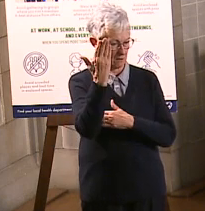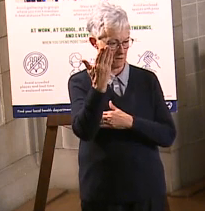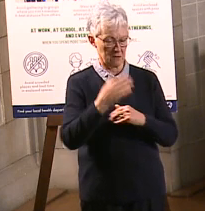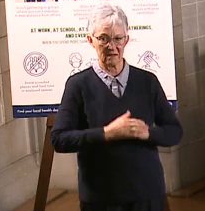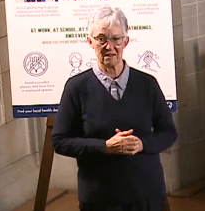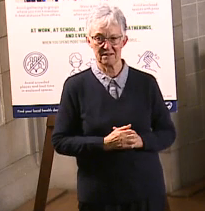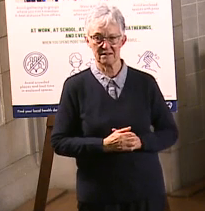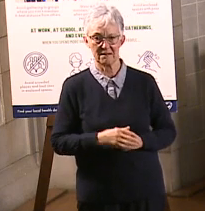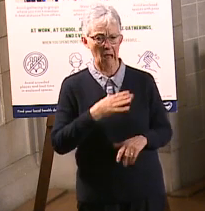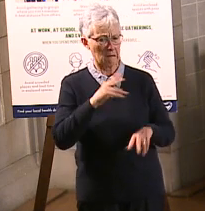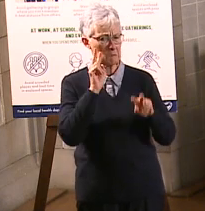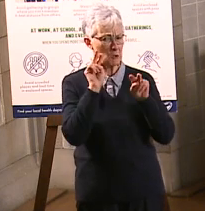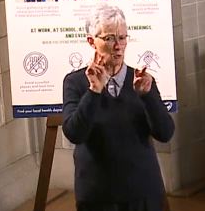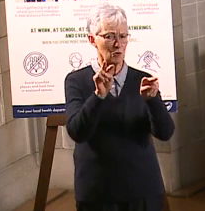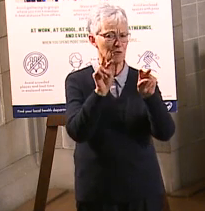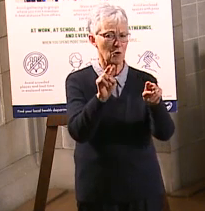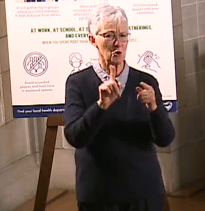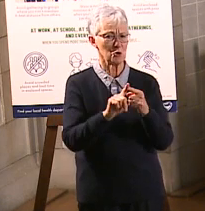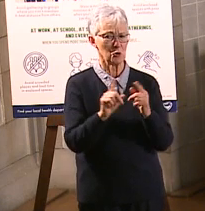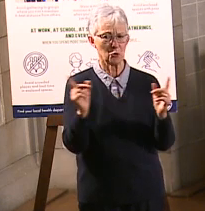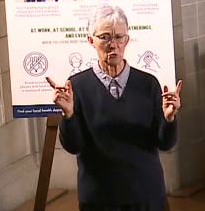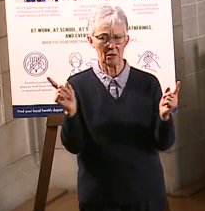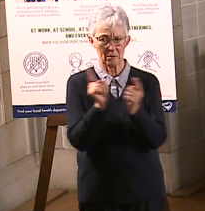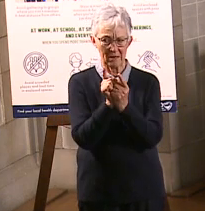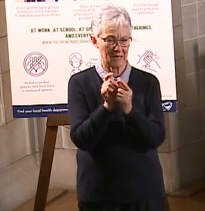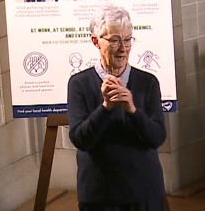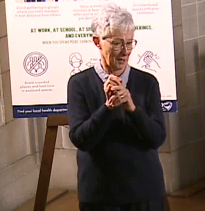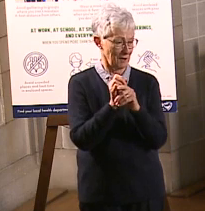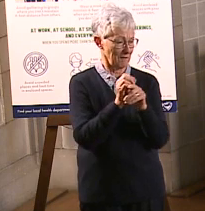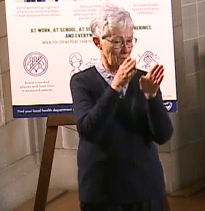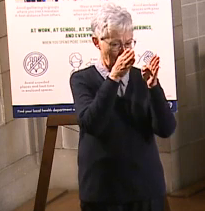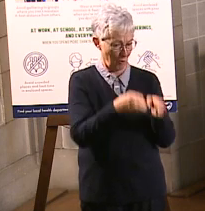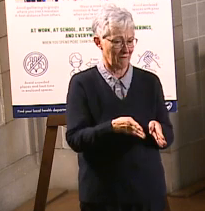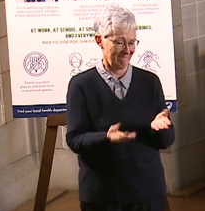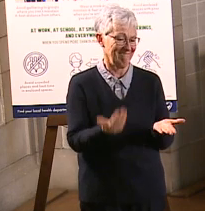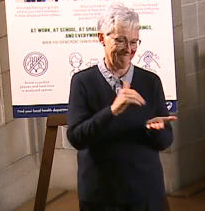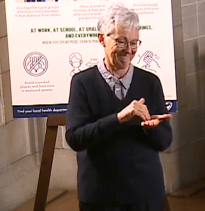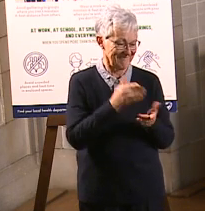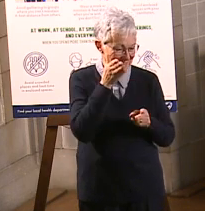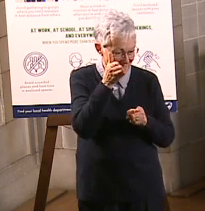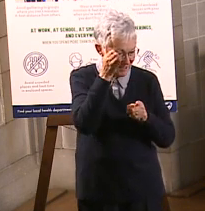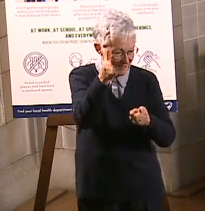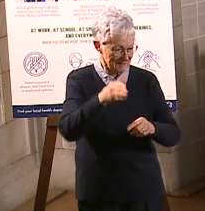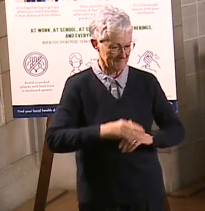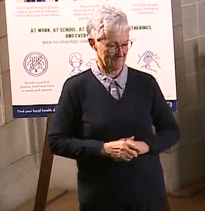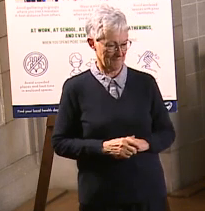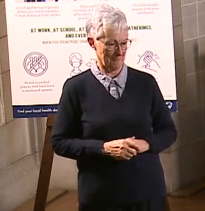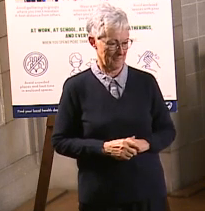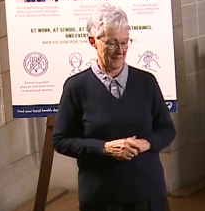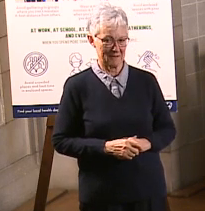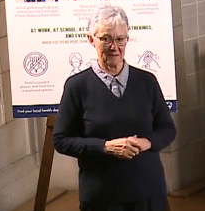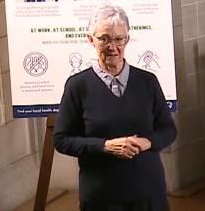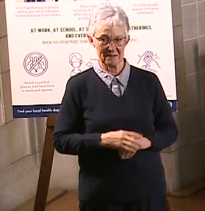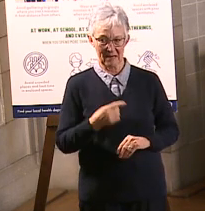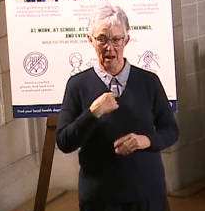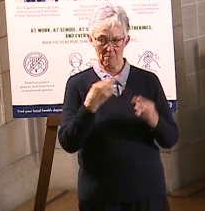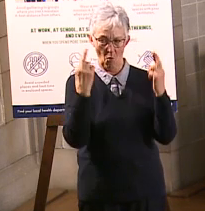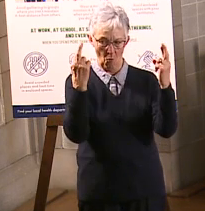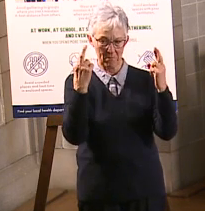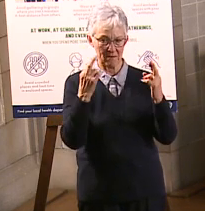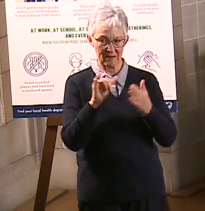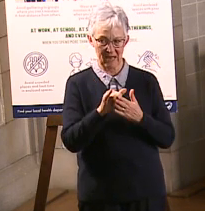physical presence again in the same room. I am looking forward to the College World Series,